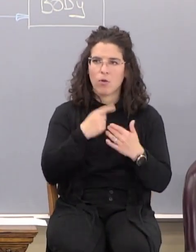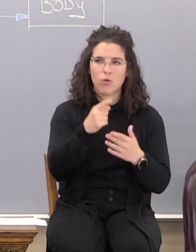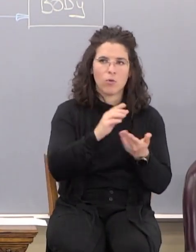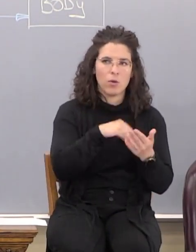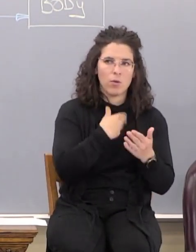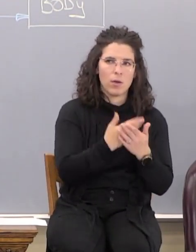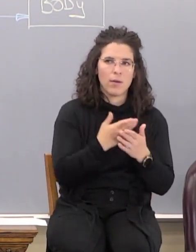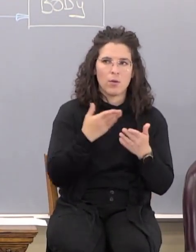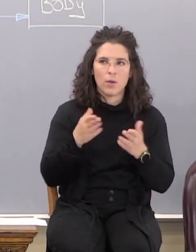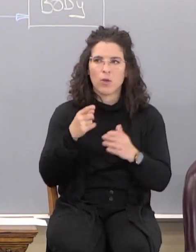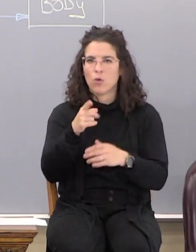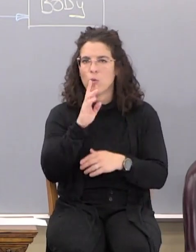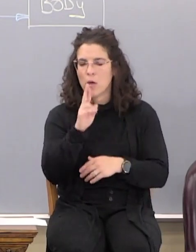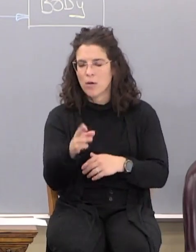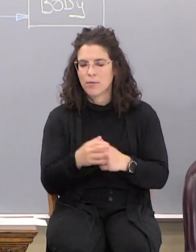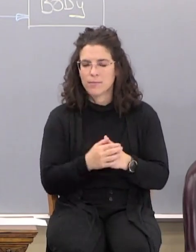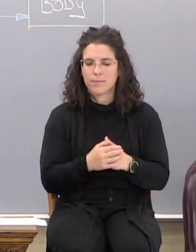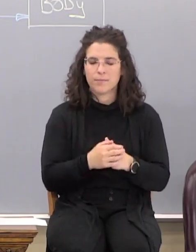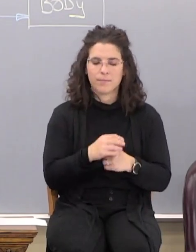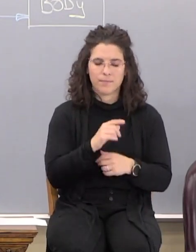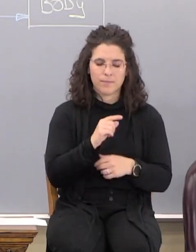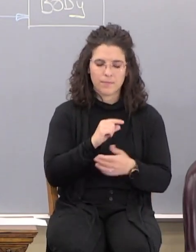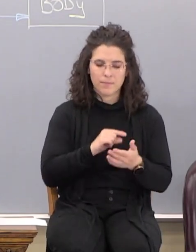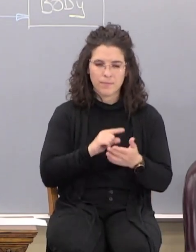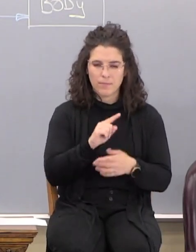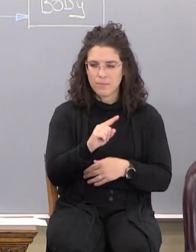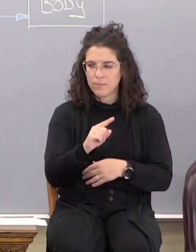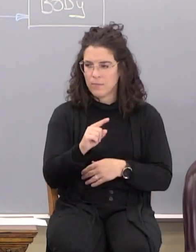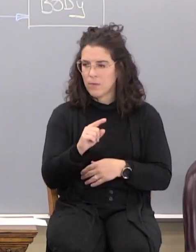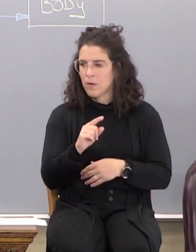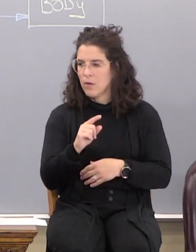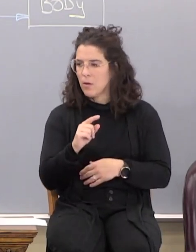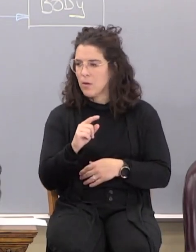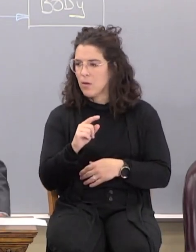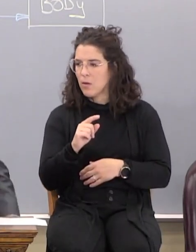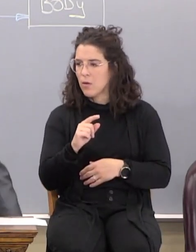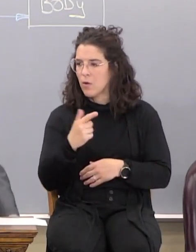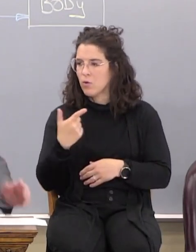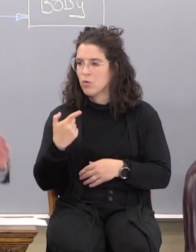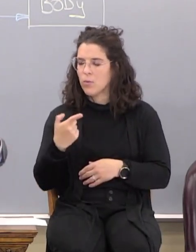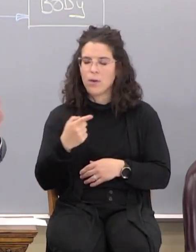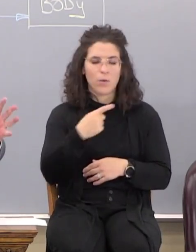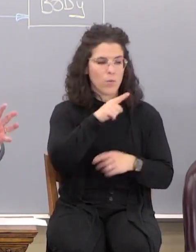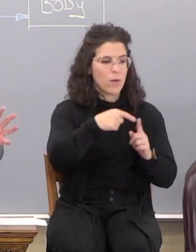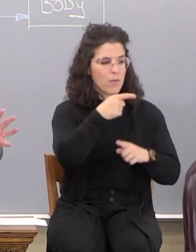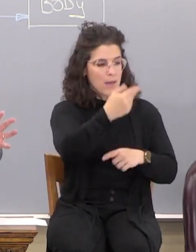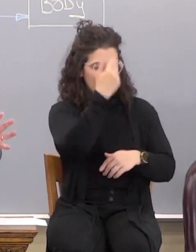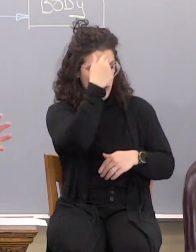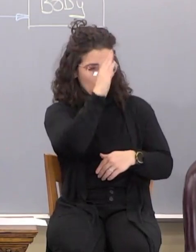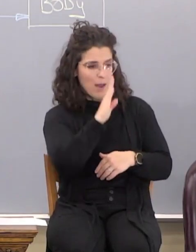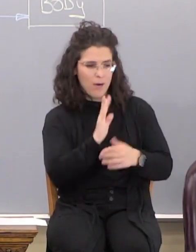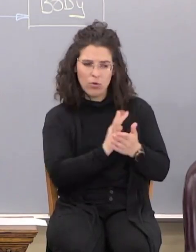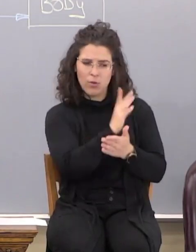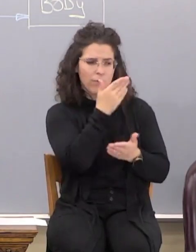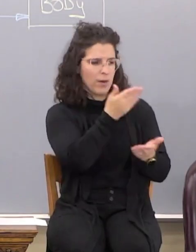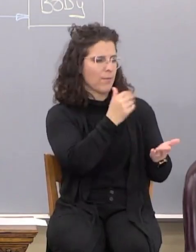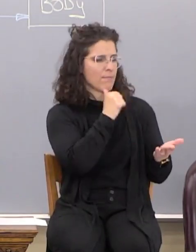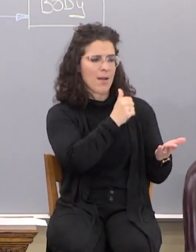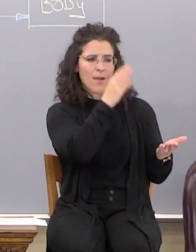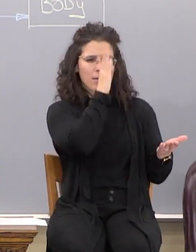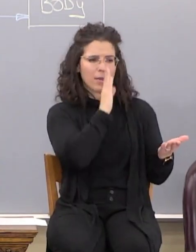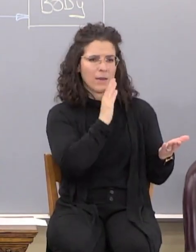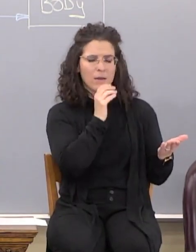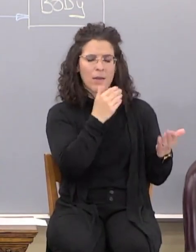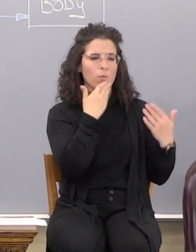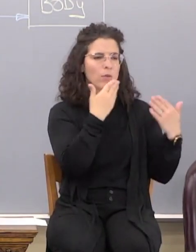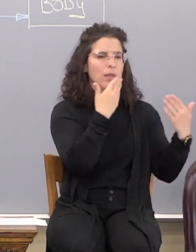are. Verse 21, because when they knew God, they glorified him not as God, neither were thankful,